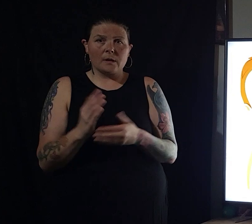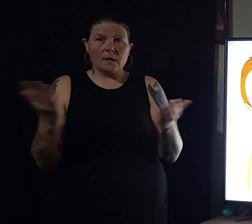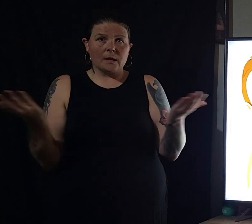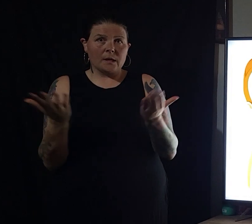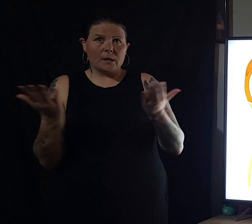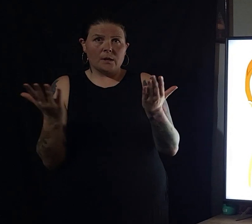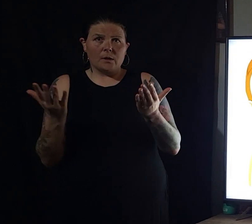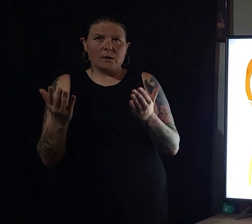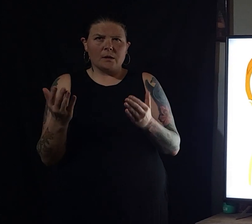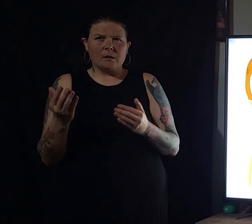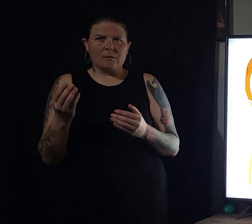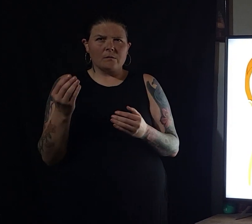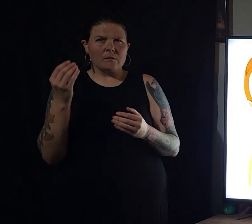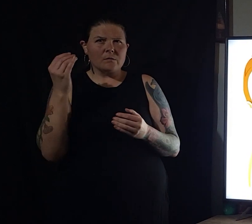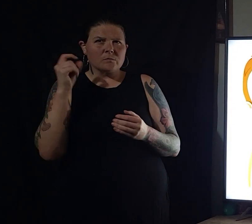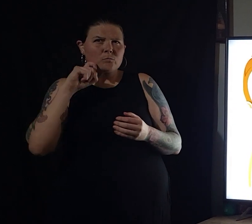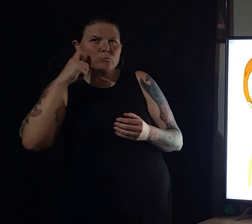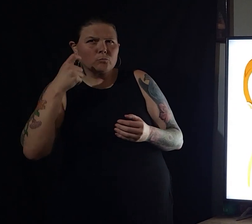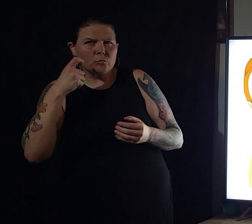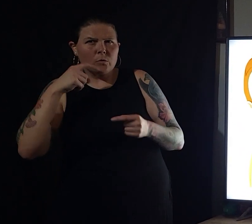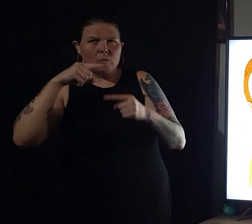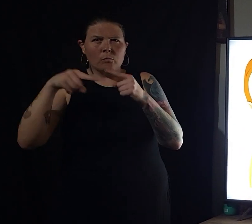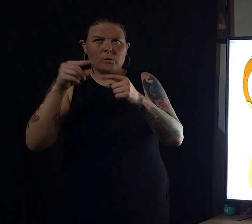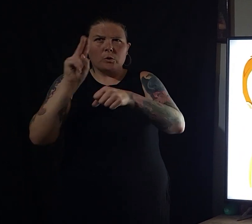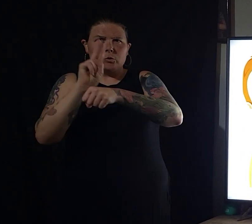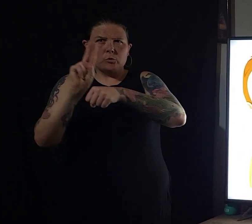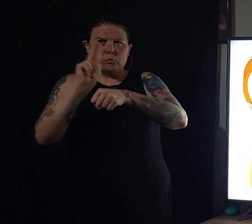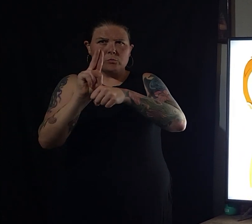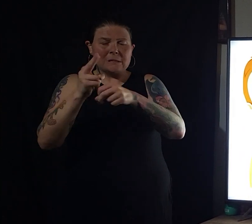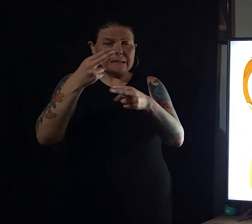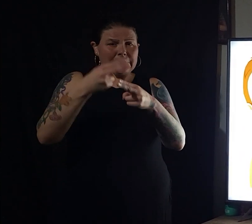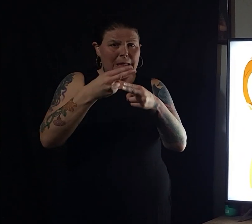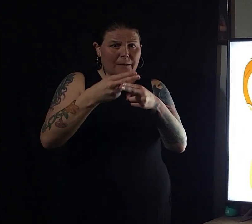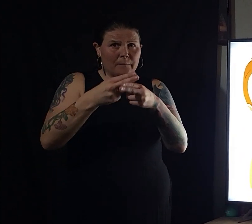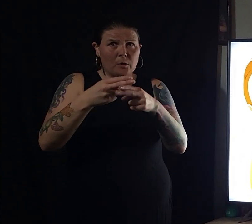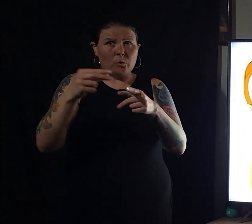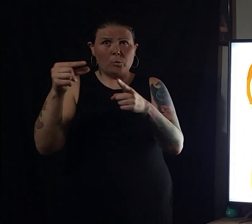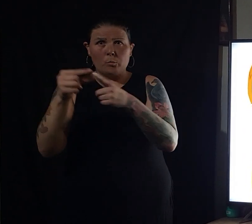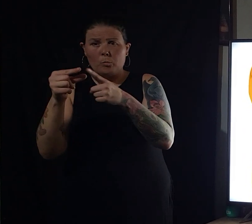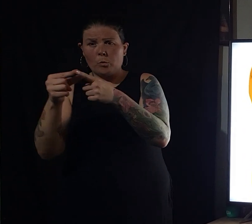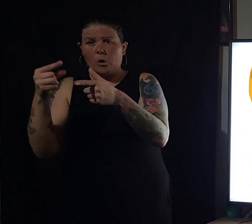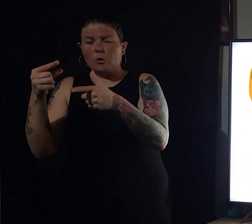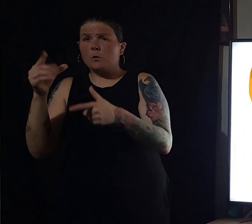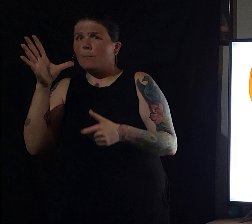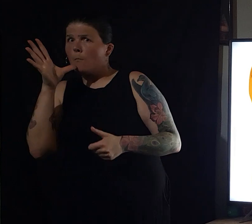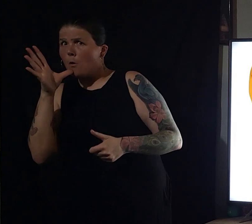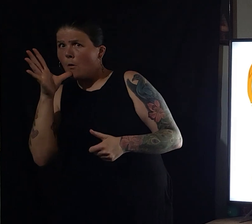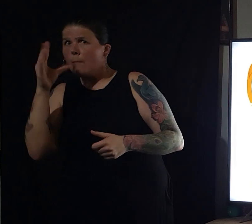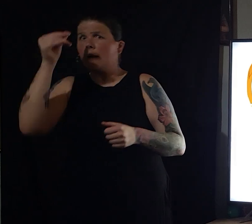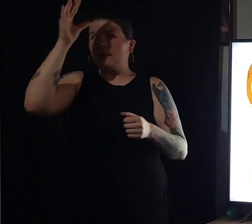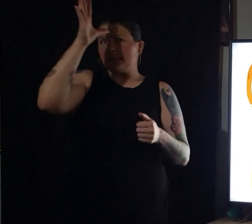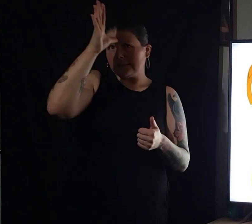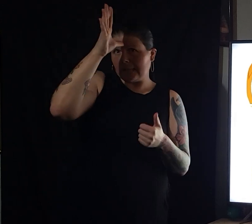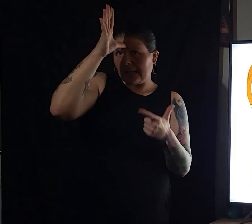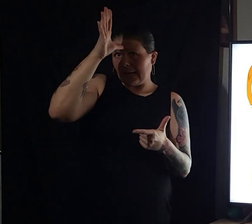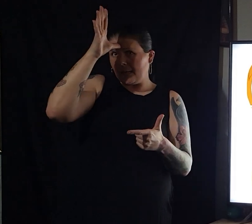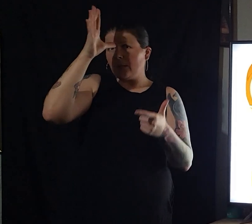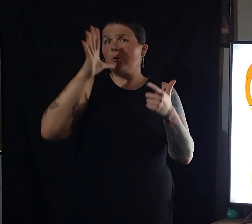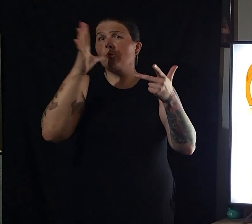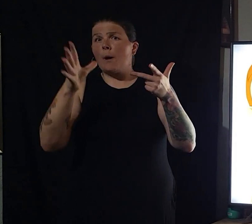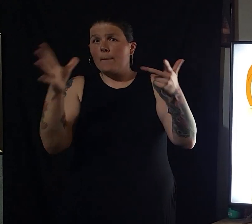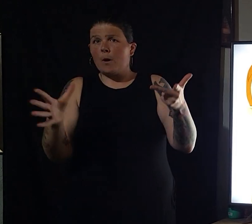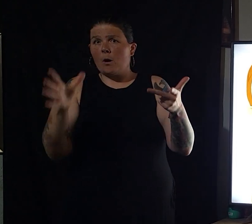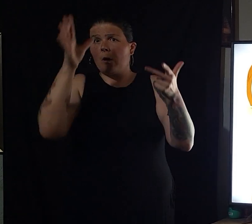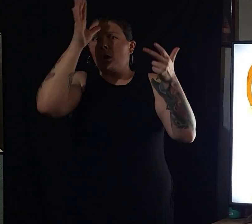Here is something interesting. When used as a name, the words mom, dad, grandma,